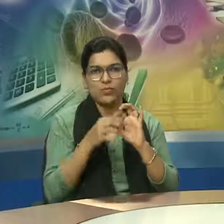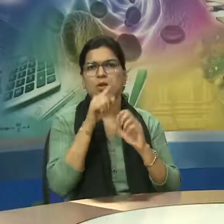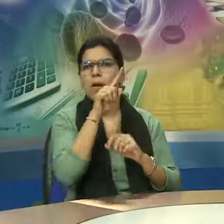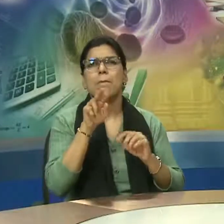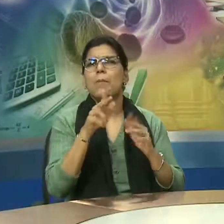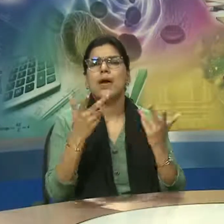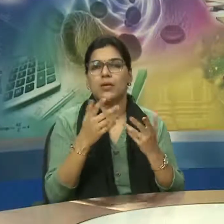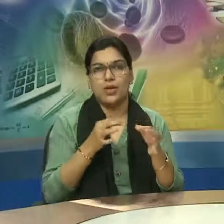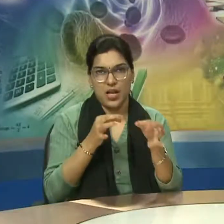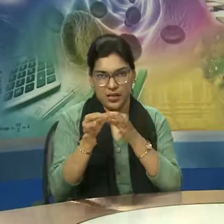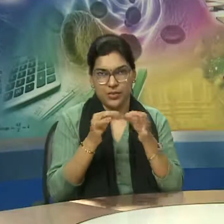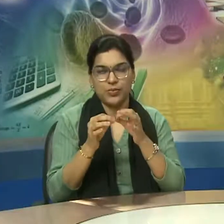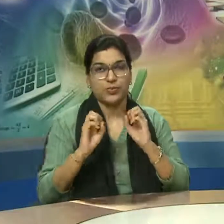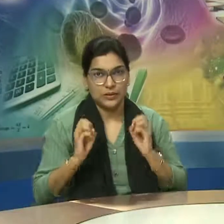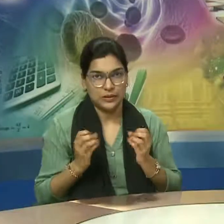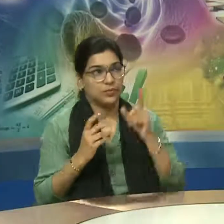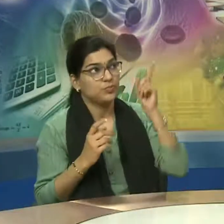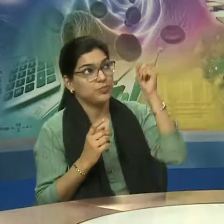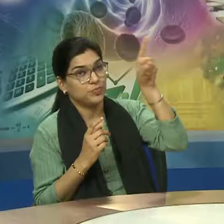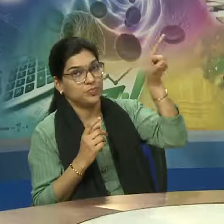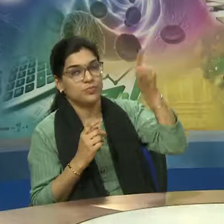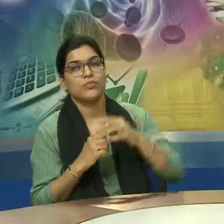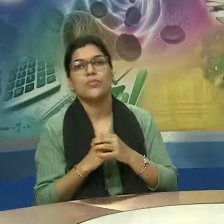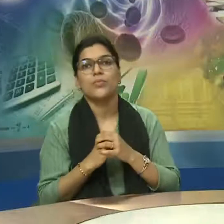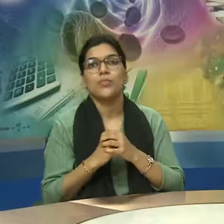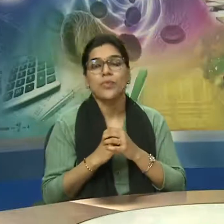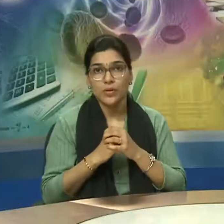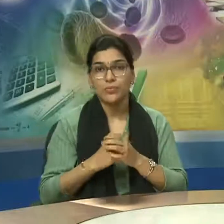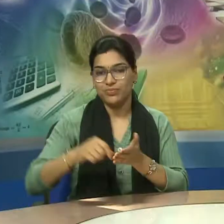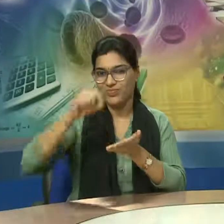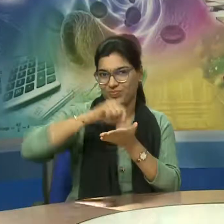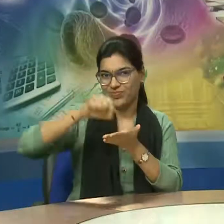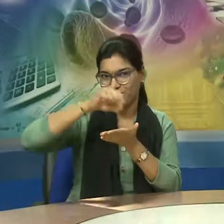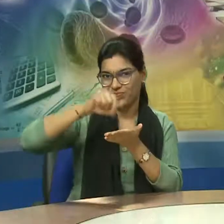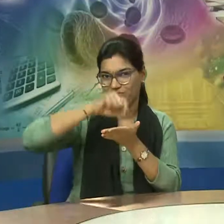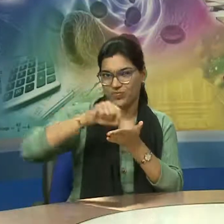you have seen some examples of prefix.